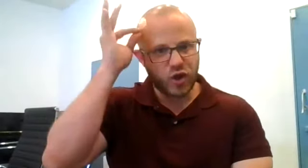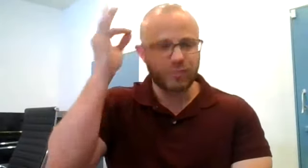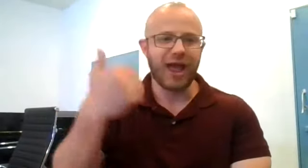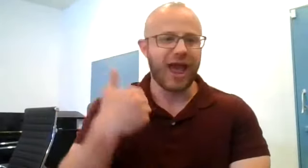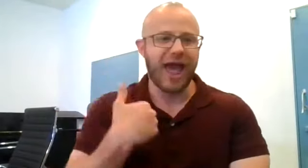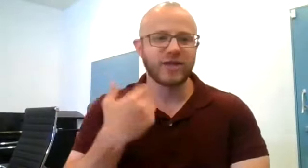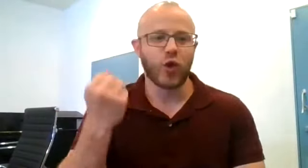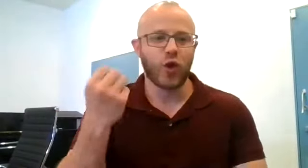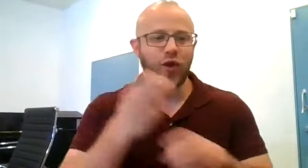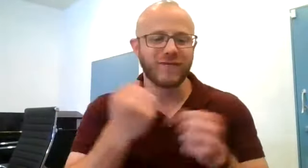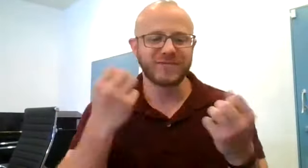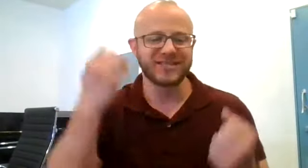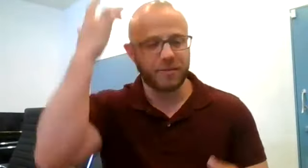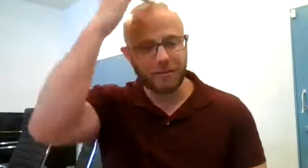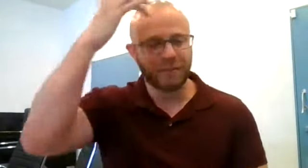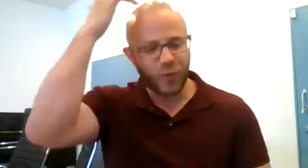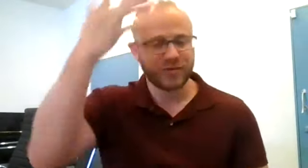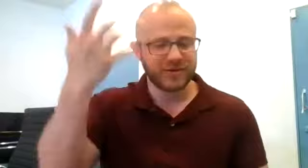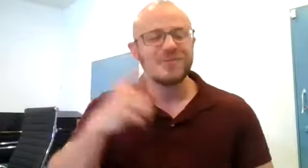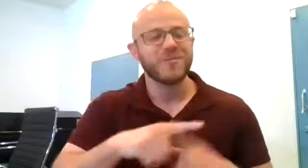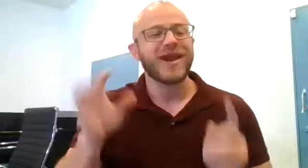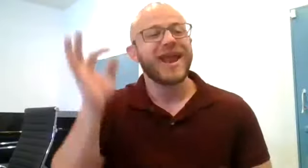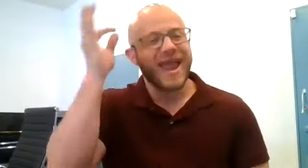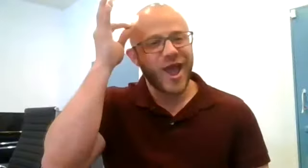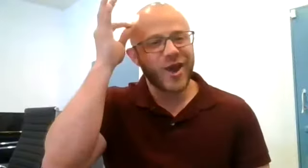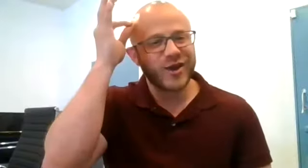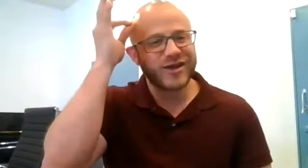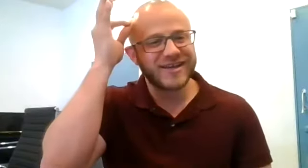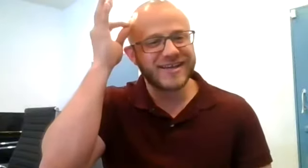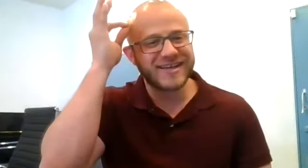Hair. I don't have any. It's hard for me. A bulb, but hair.